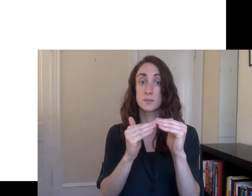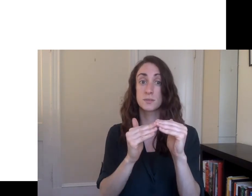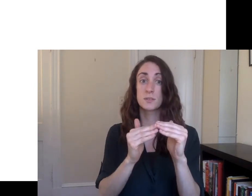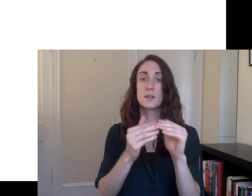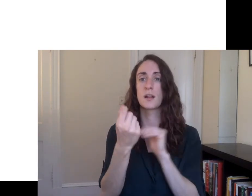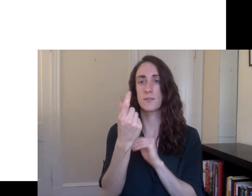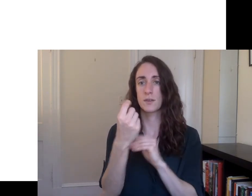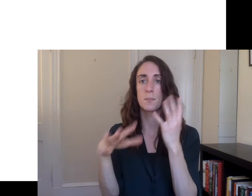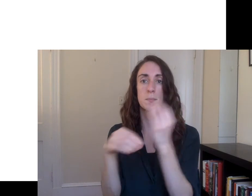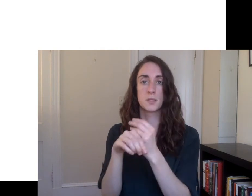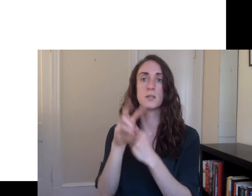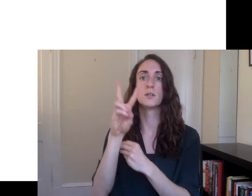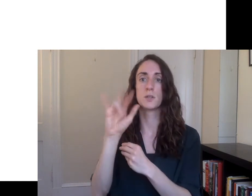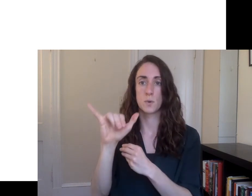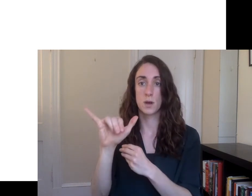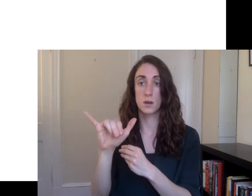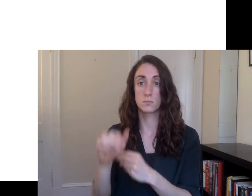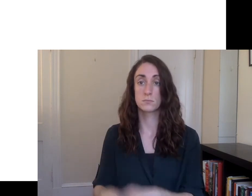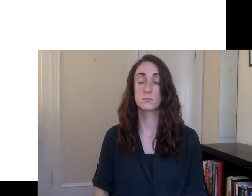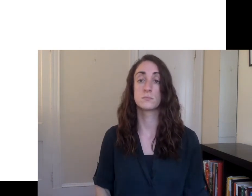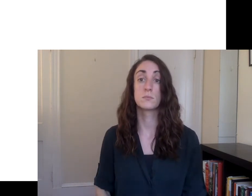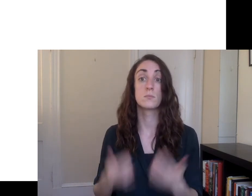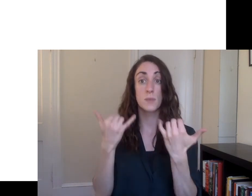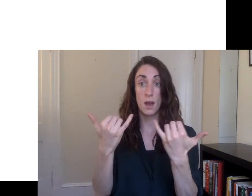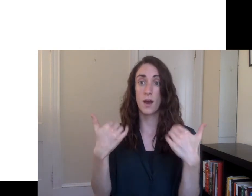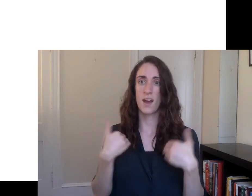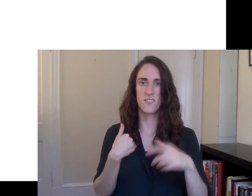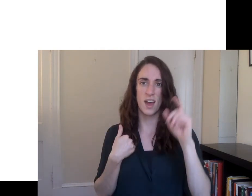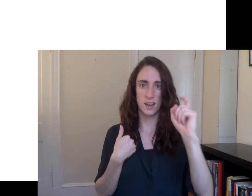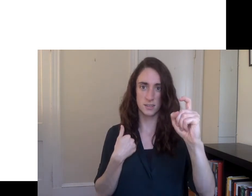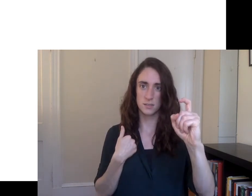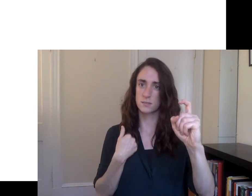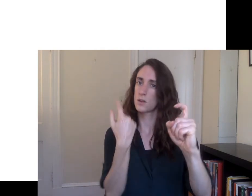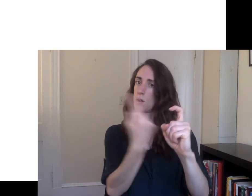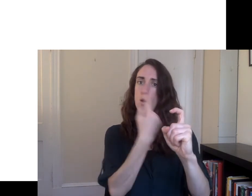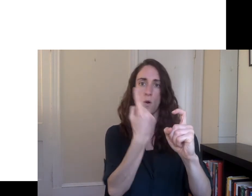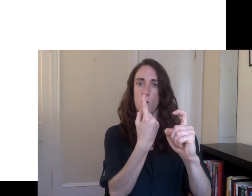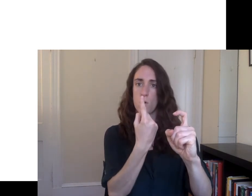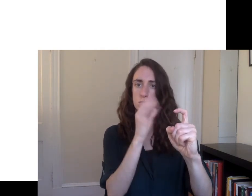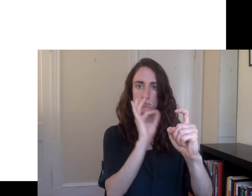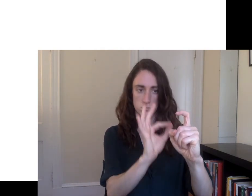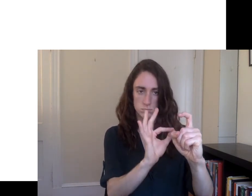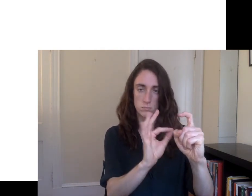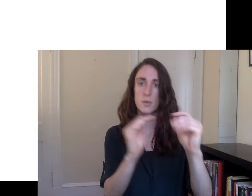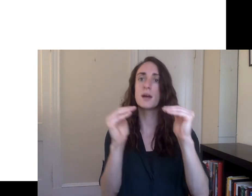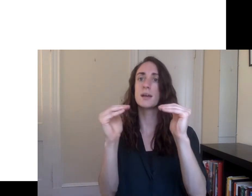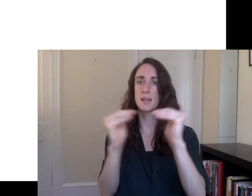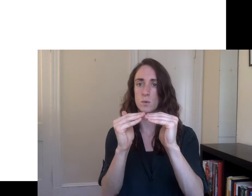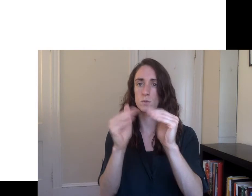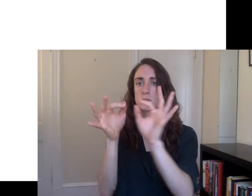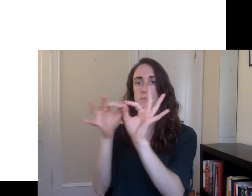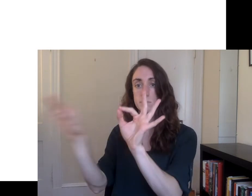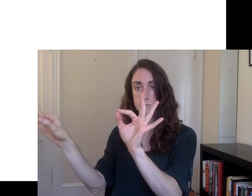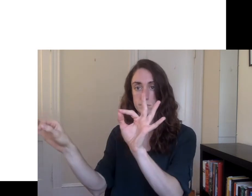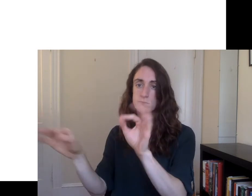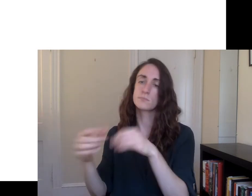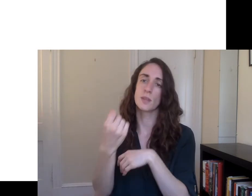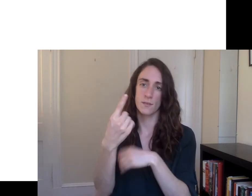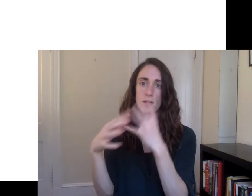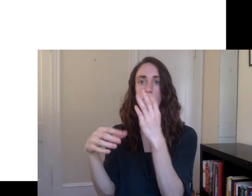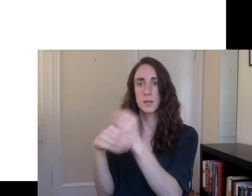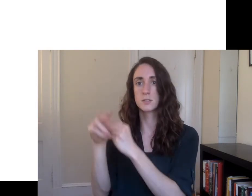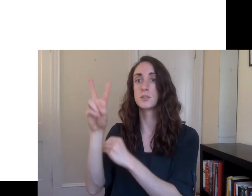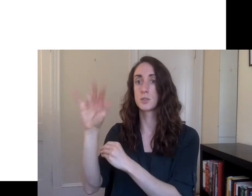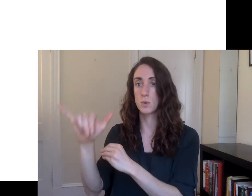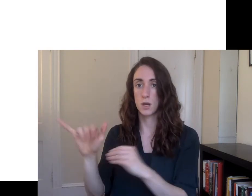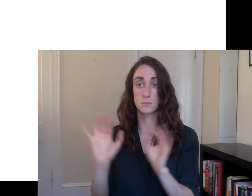plus 2y. So now we've got x alone and isolated on one side of the equation, and we have an expression that's equivalent to x on